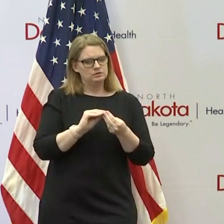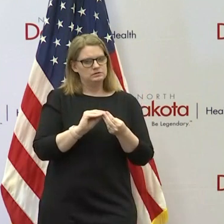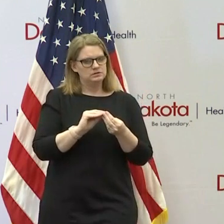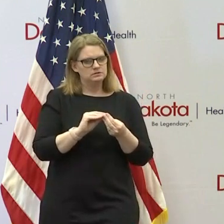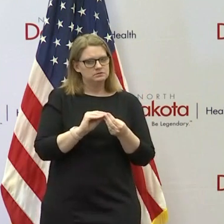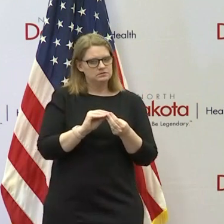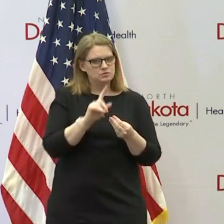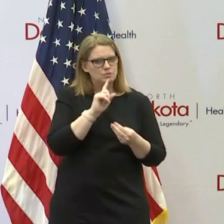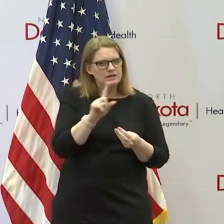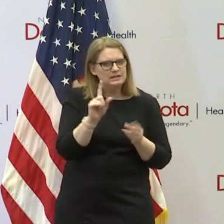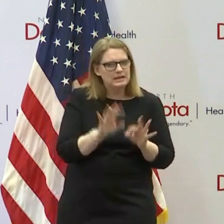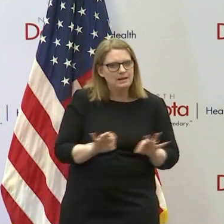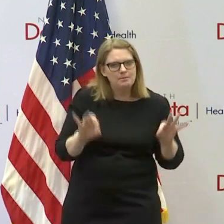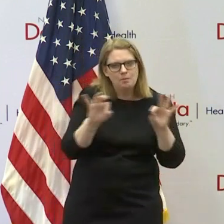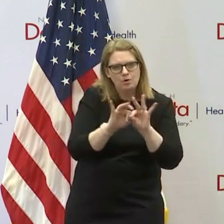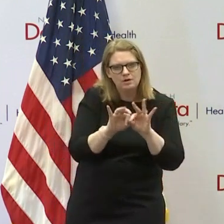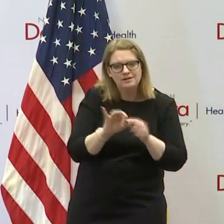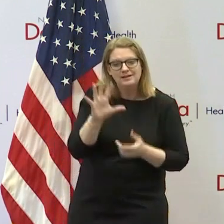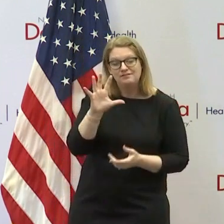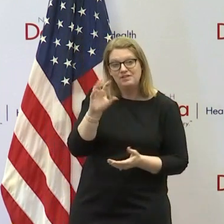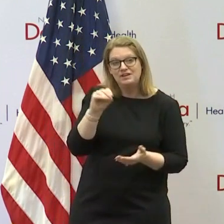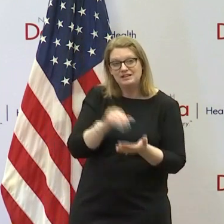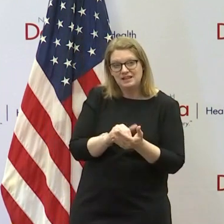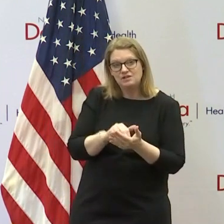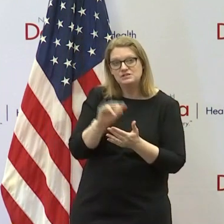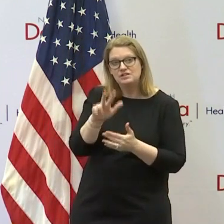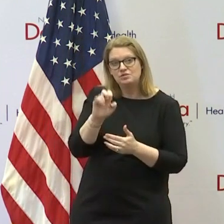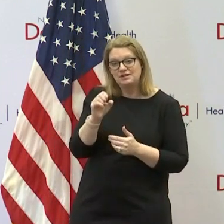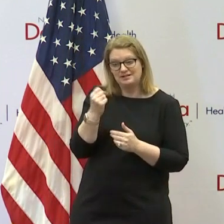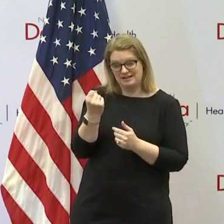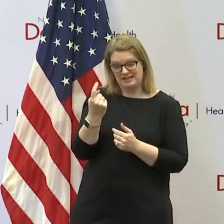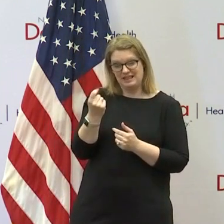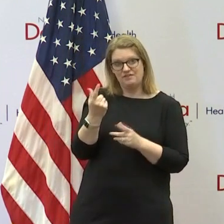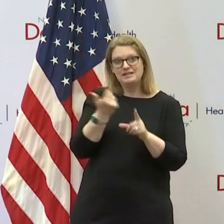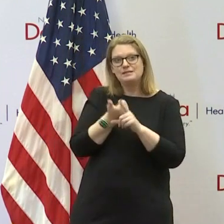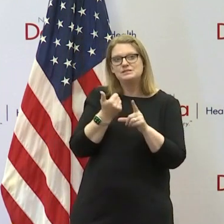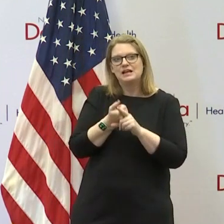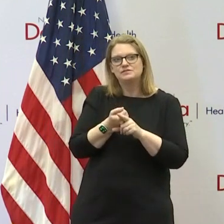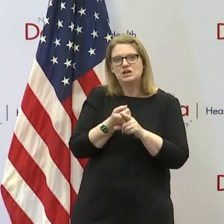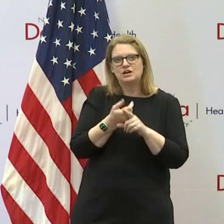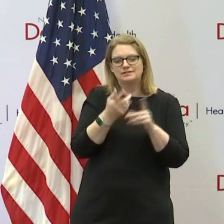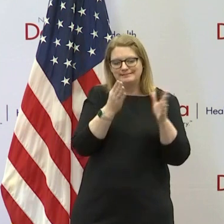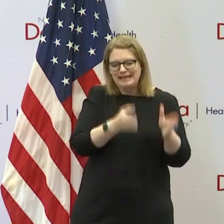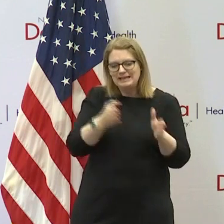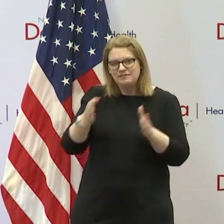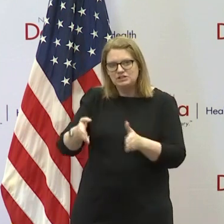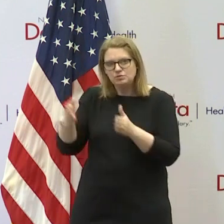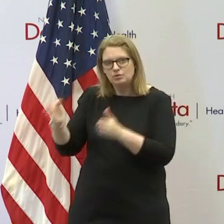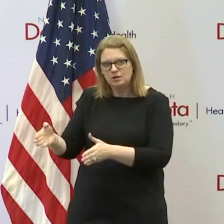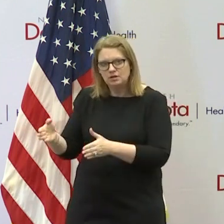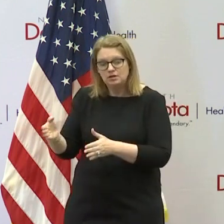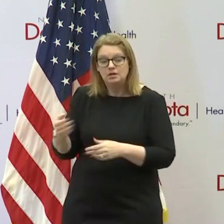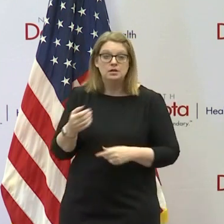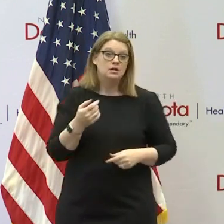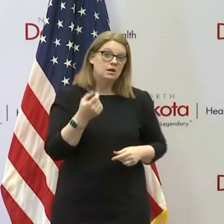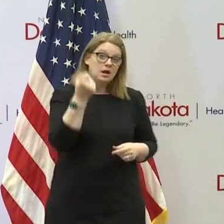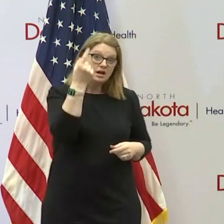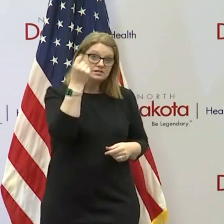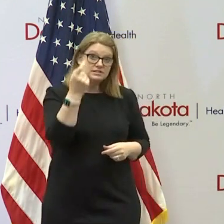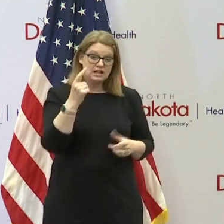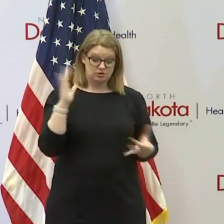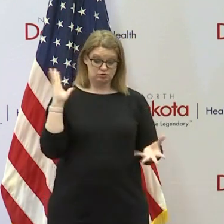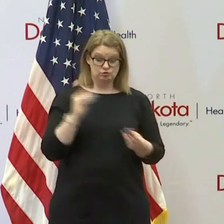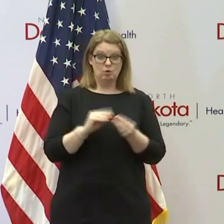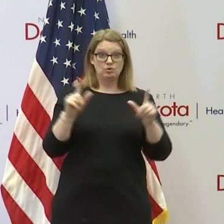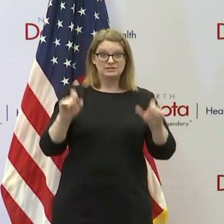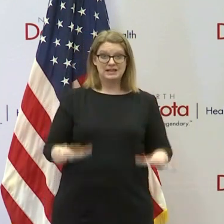important that we note that the 50,311 are unique individuals. We've actually been doing more tests than that, but we've been testing sometimes the